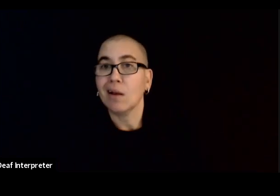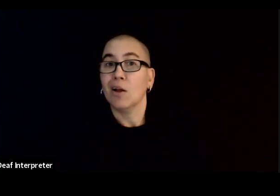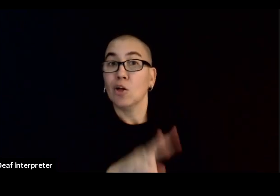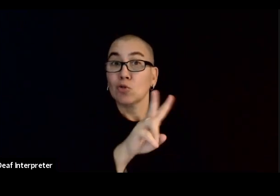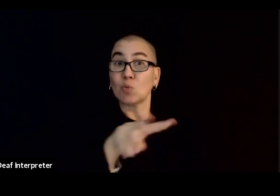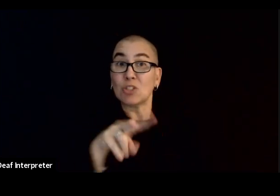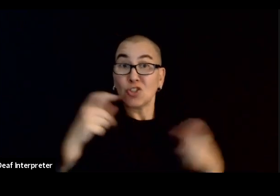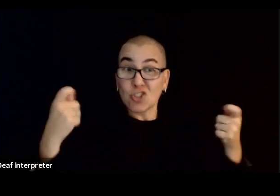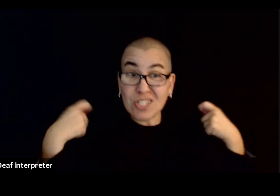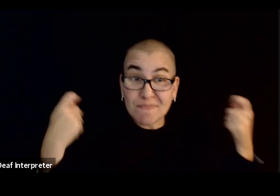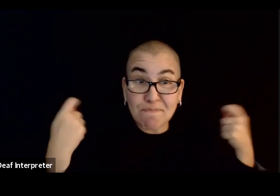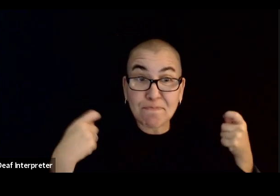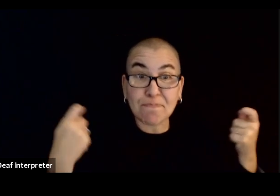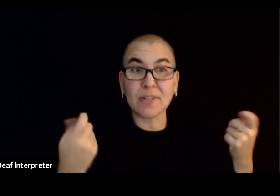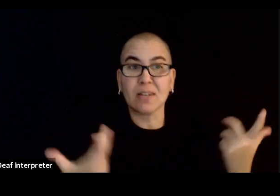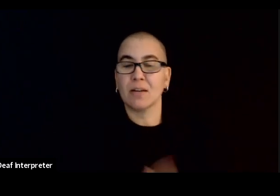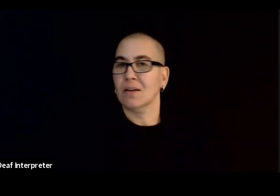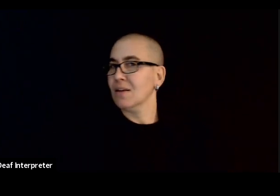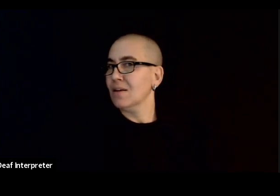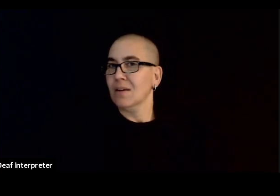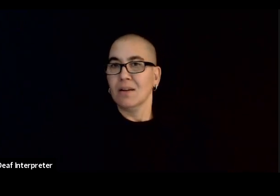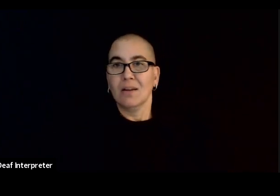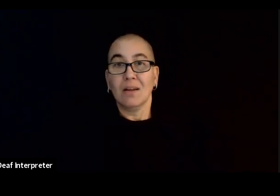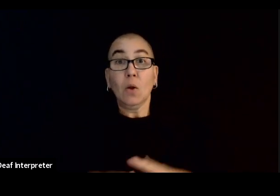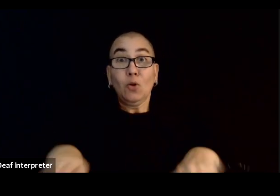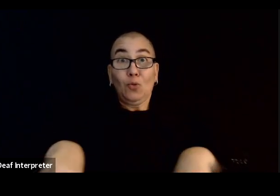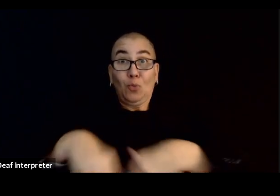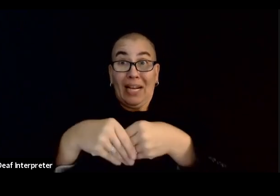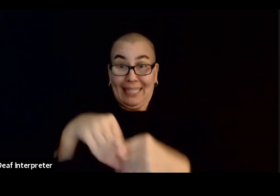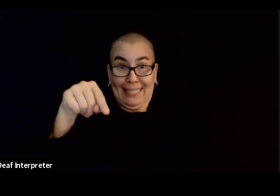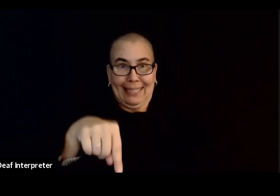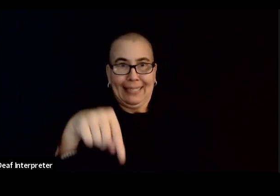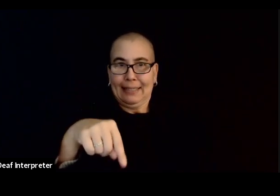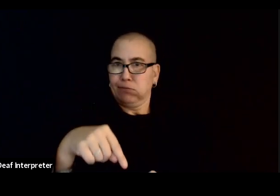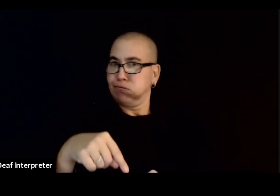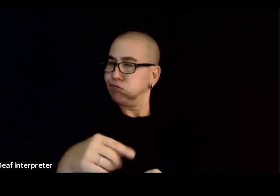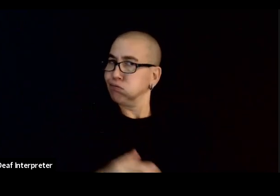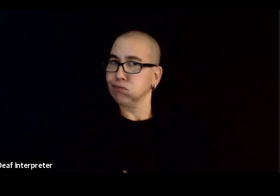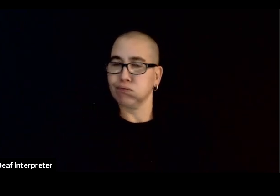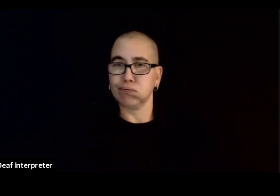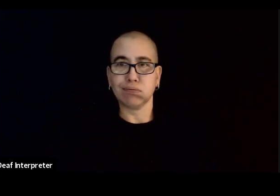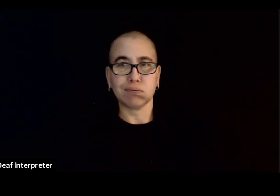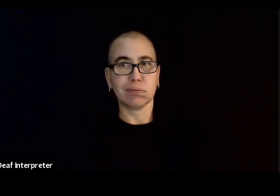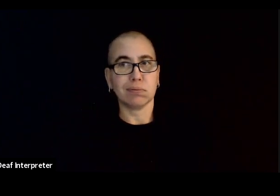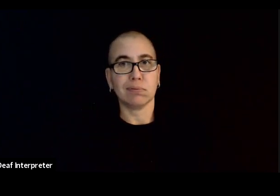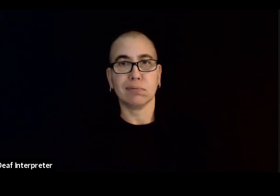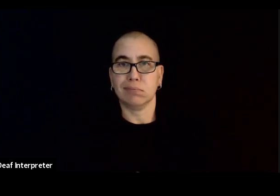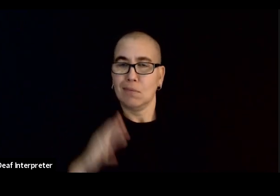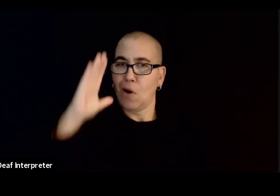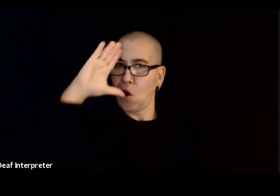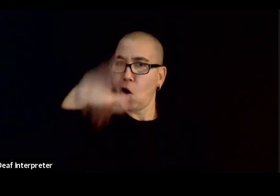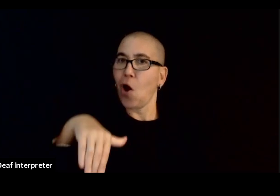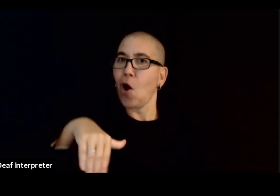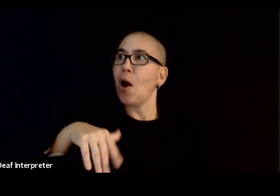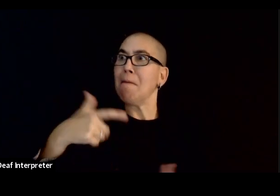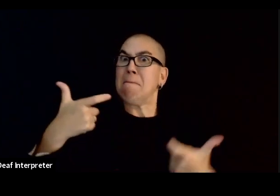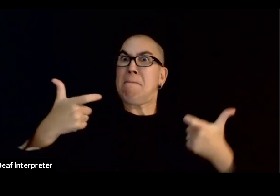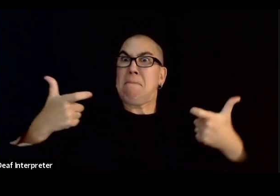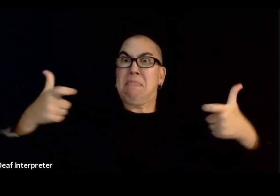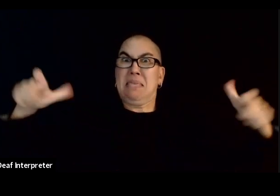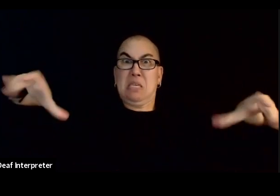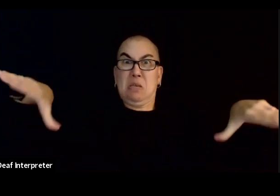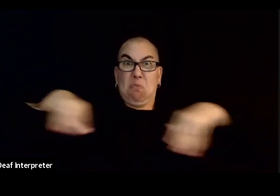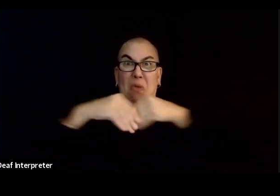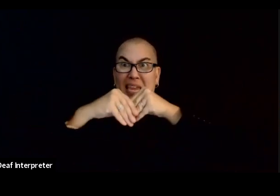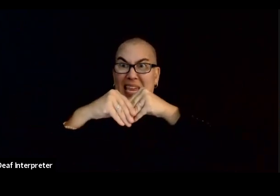affect so many people. We are aware of another large wedding reception where someone attended while infectious, and as of today, there